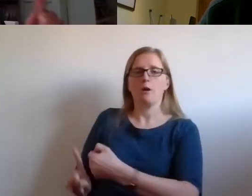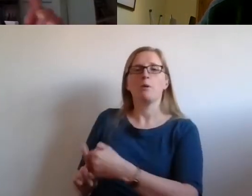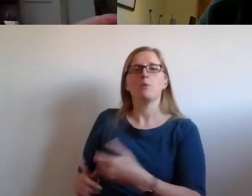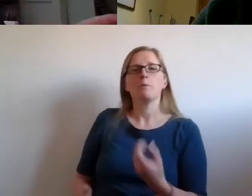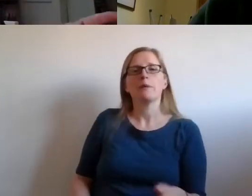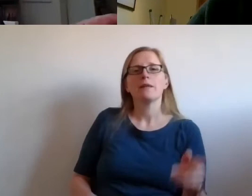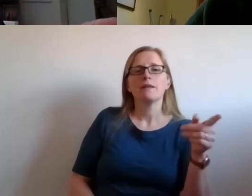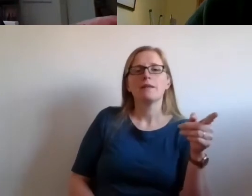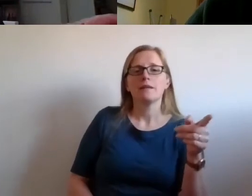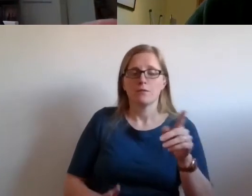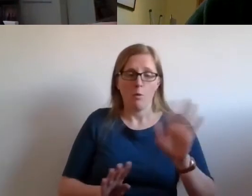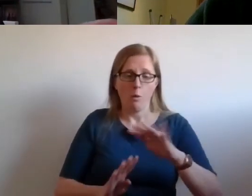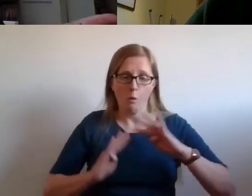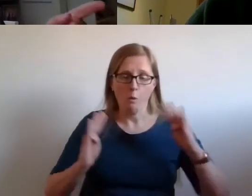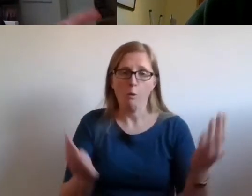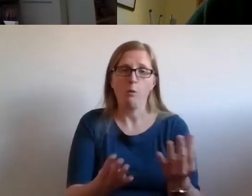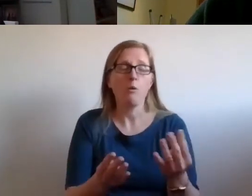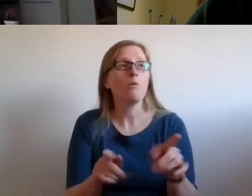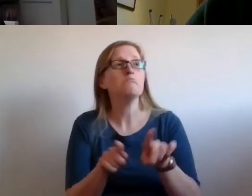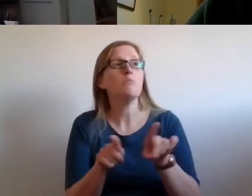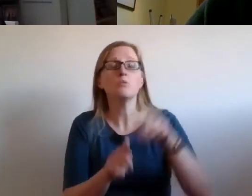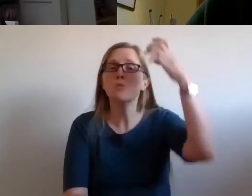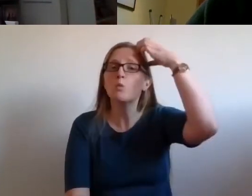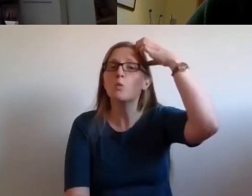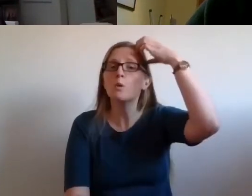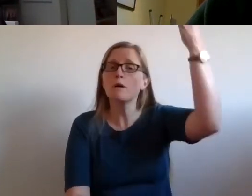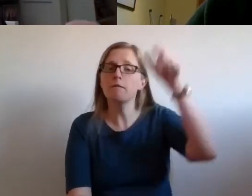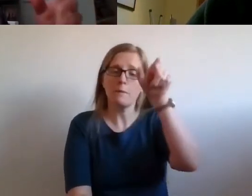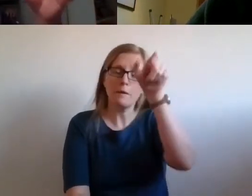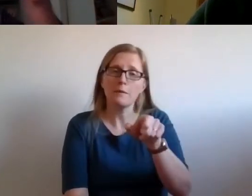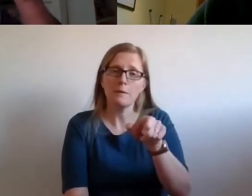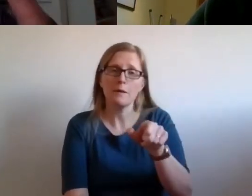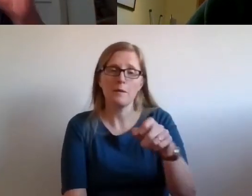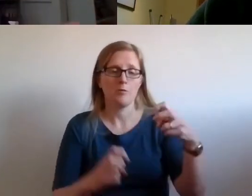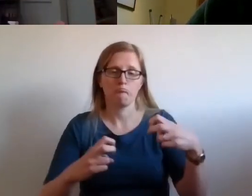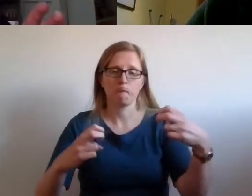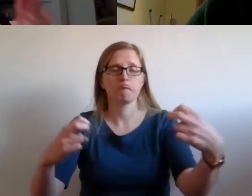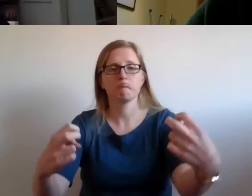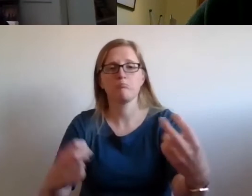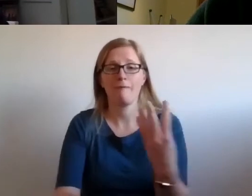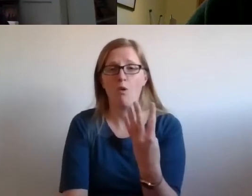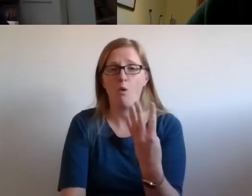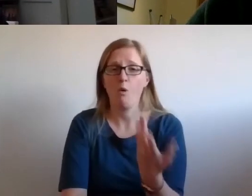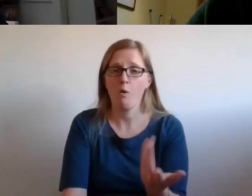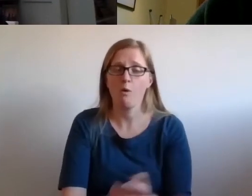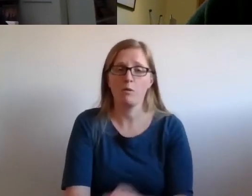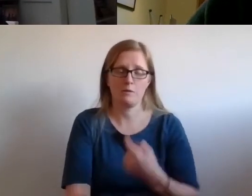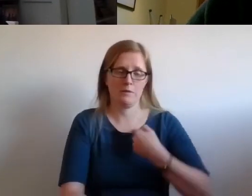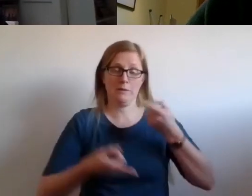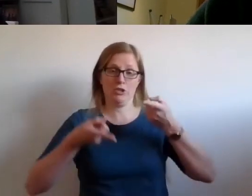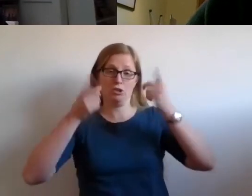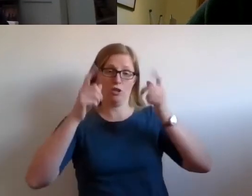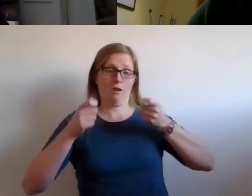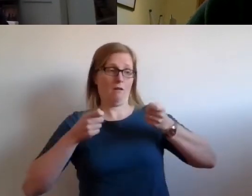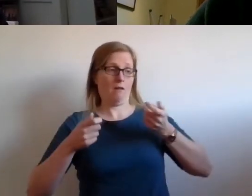Scottish Government cabinet secretaries sitting there. And, and I chaired the initial event